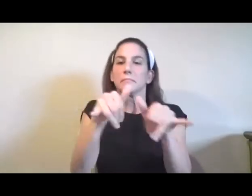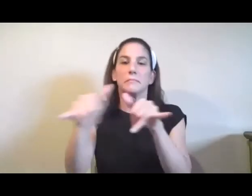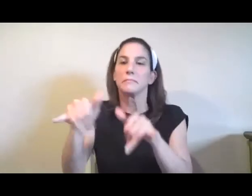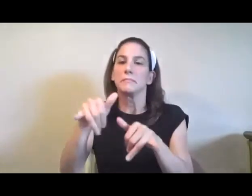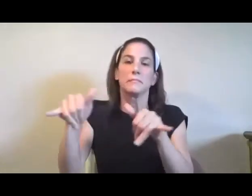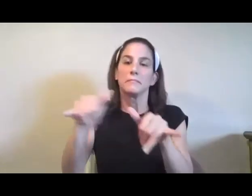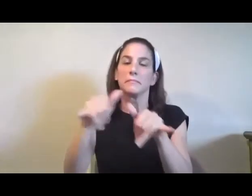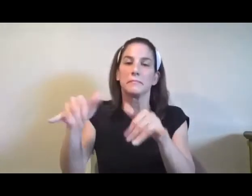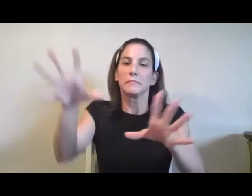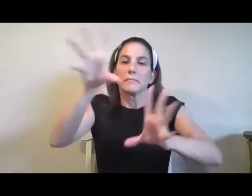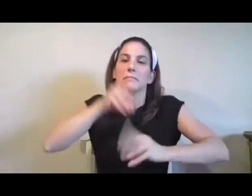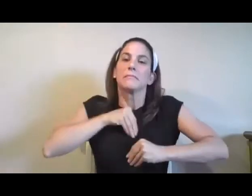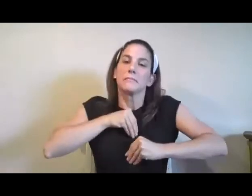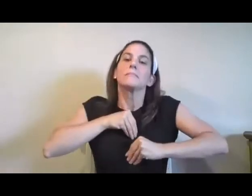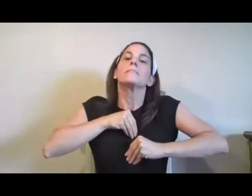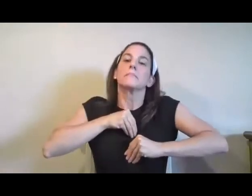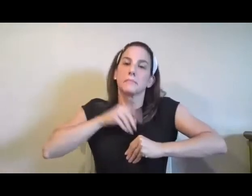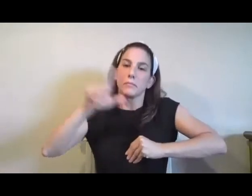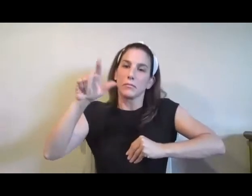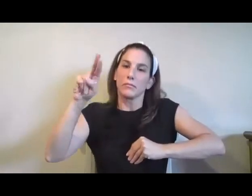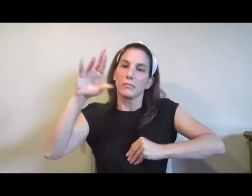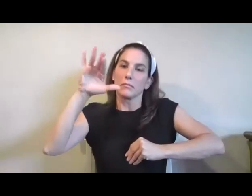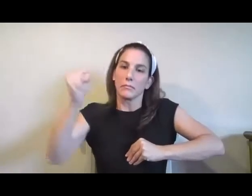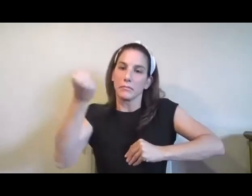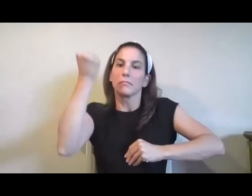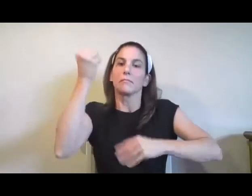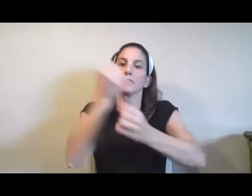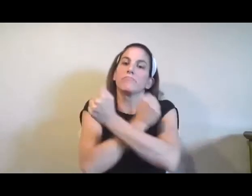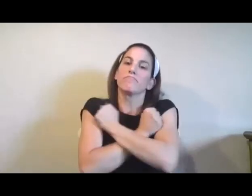in Lucy's love.